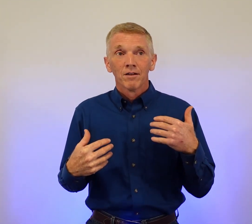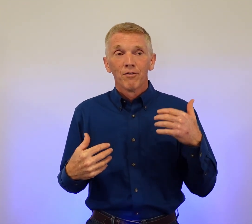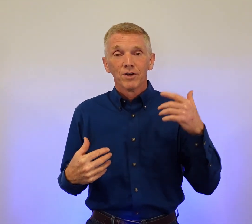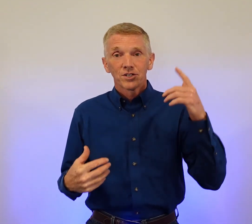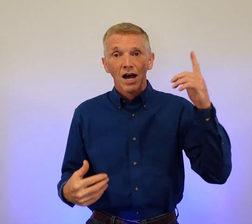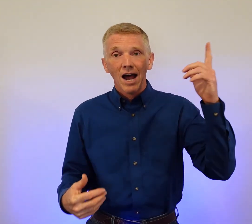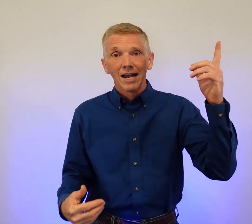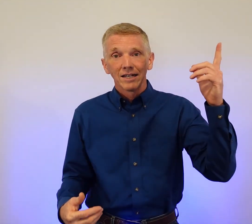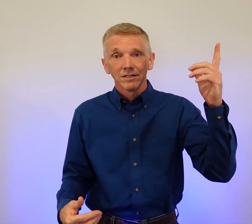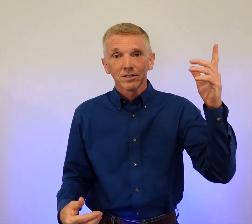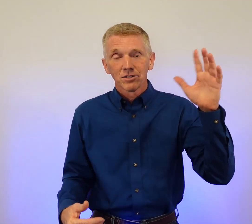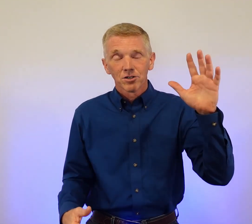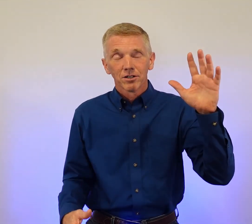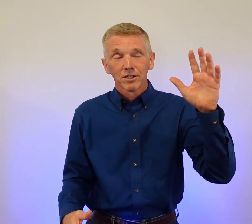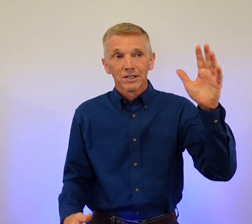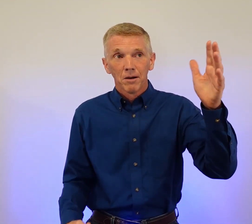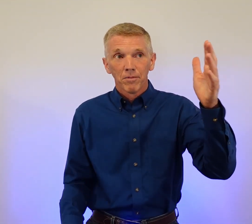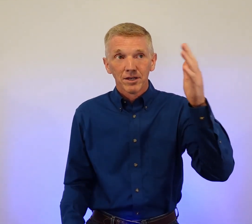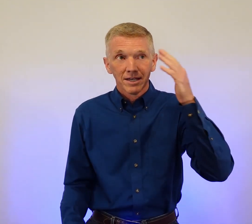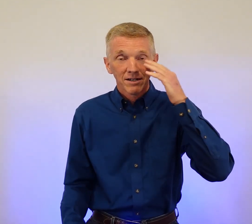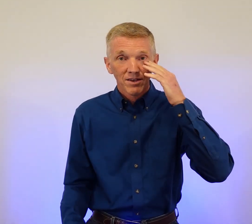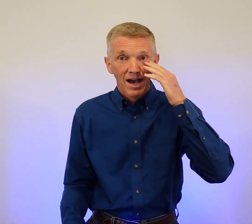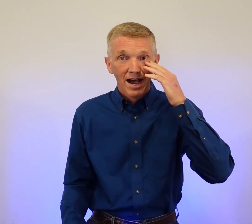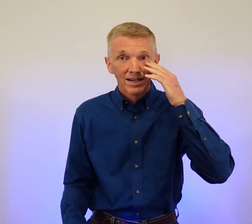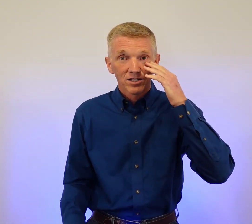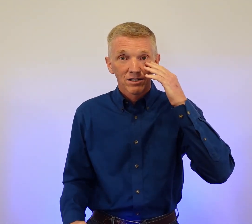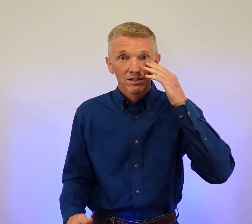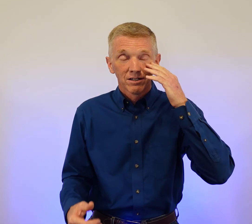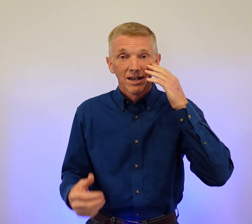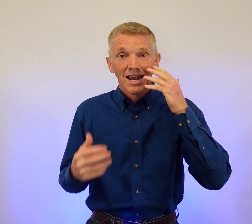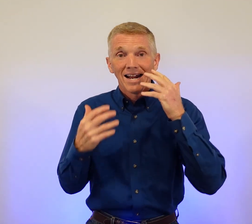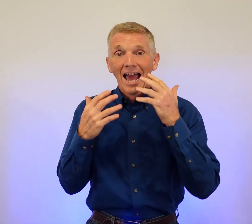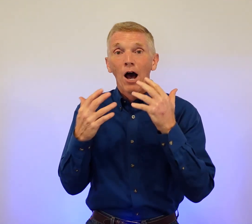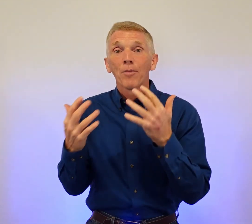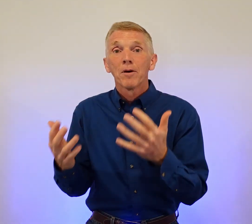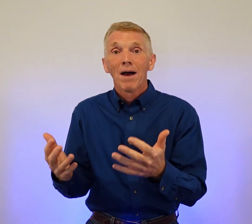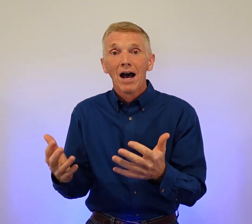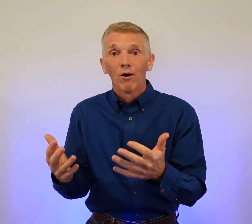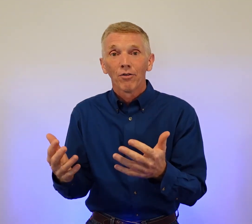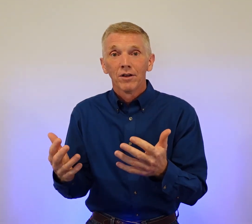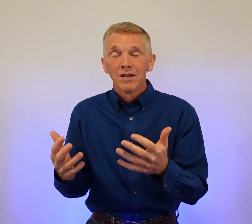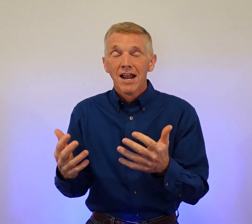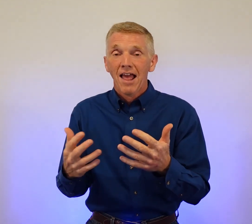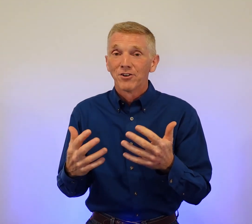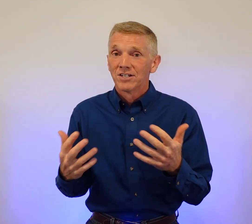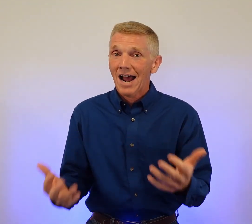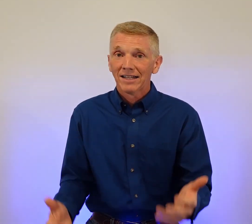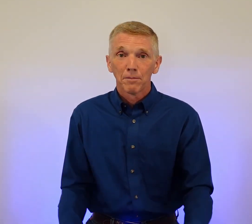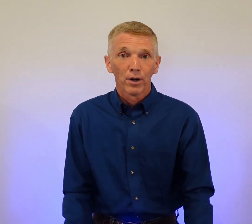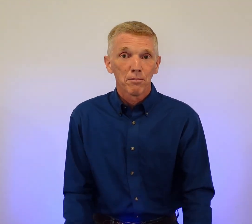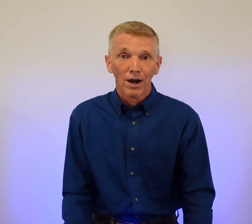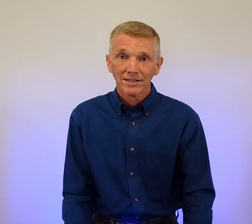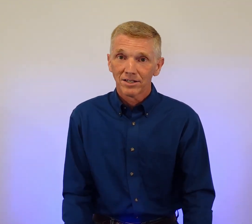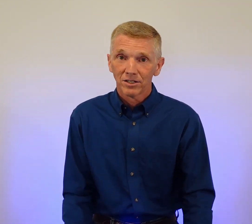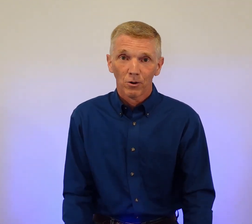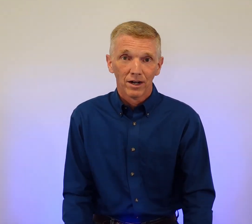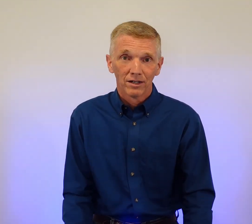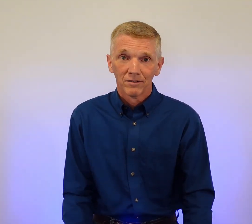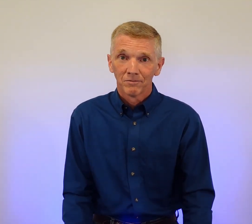The signs come into the eyes and out the mouth, and there's not a lot of brain processing going on. All